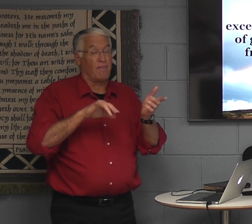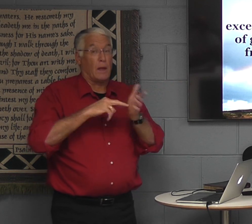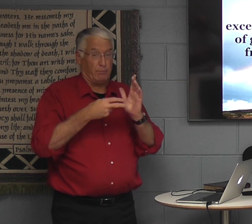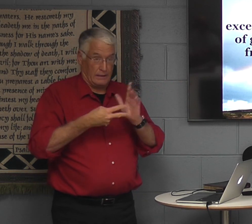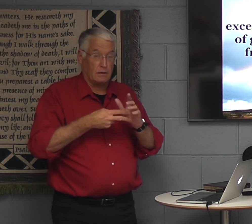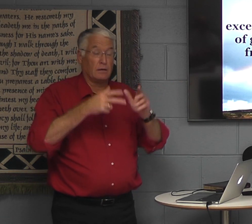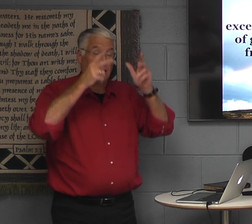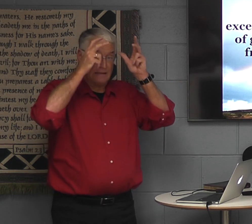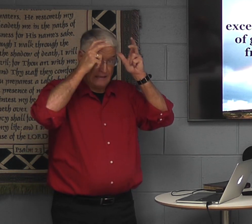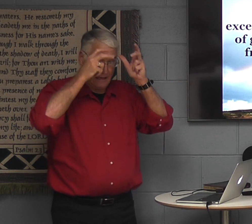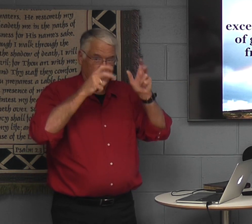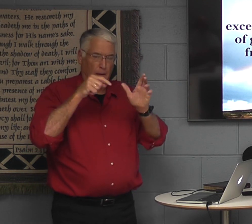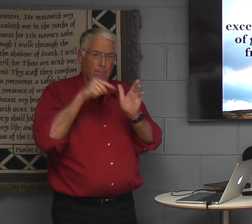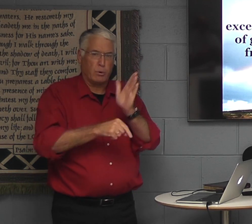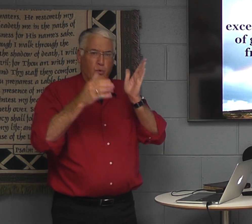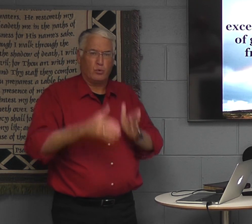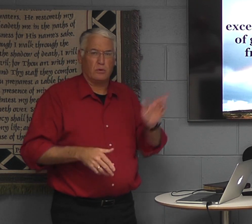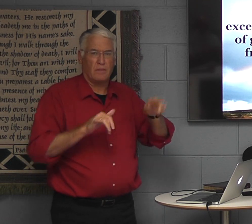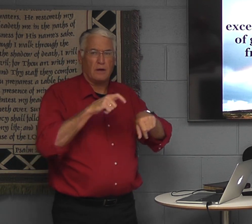fruit, and he believed him. People believed that